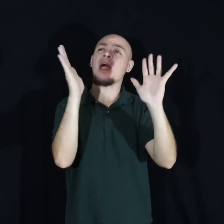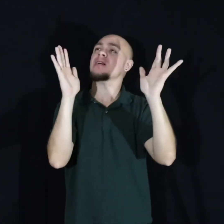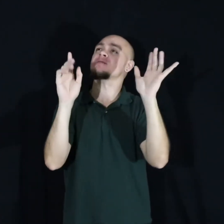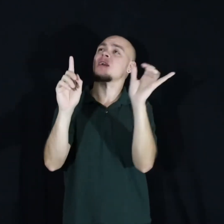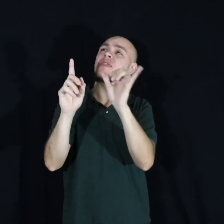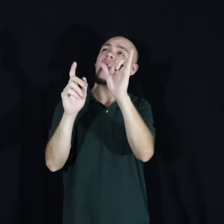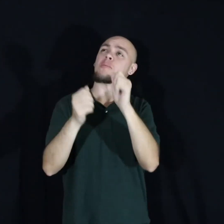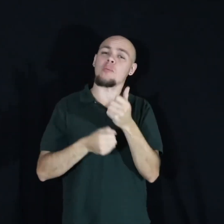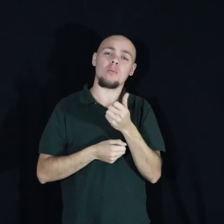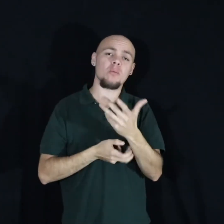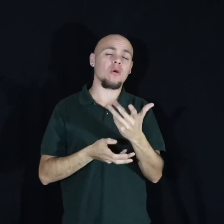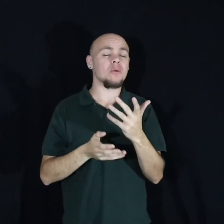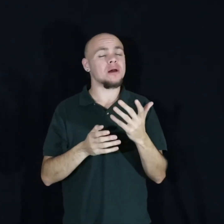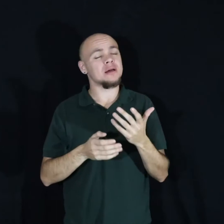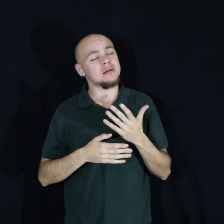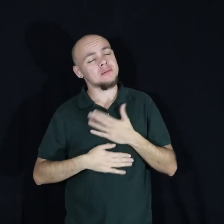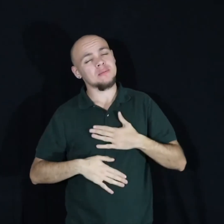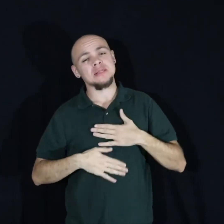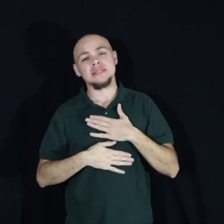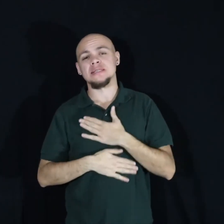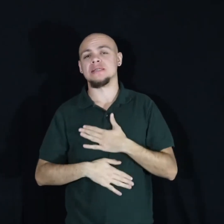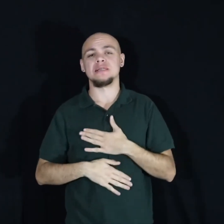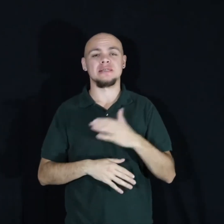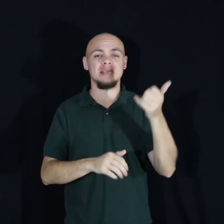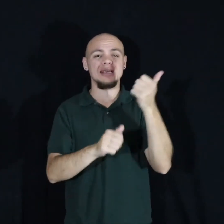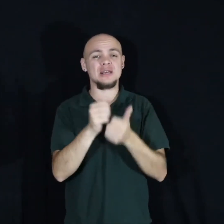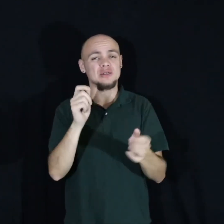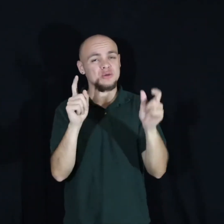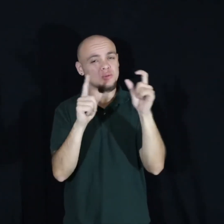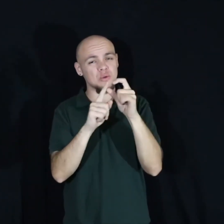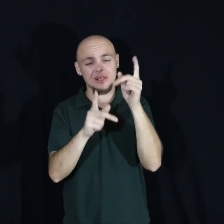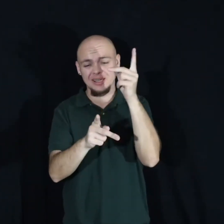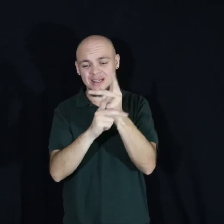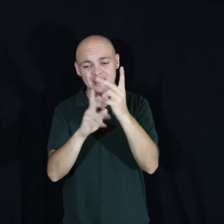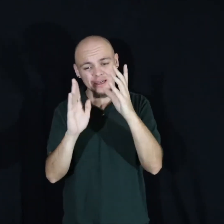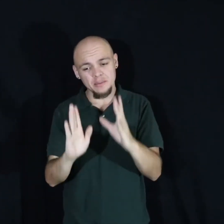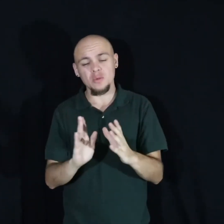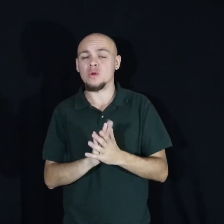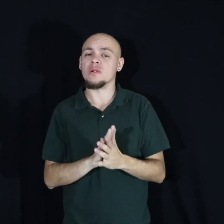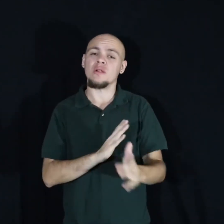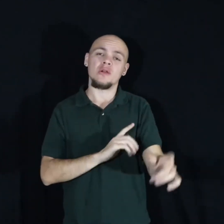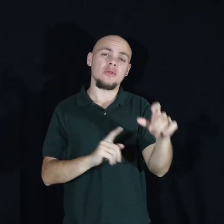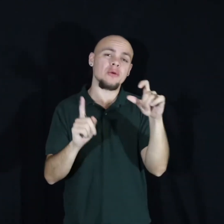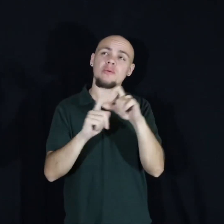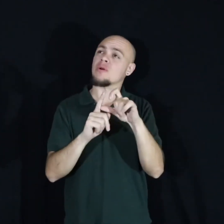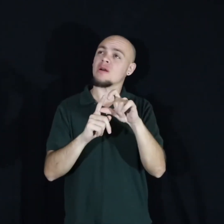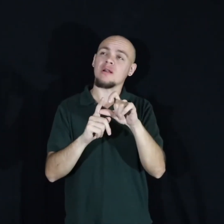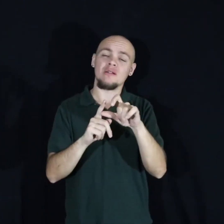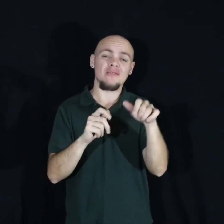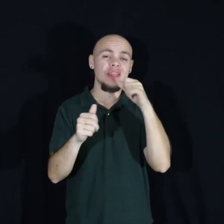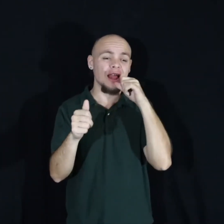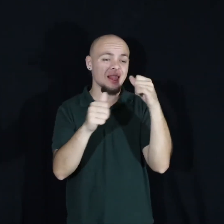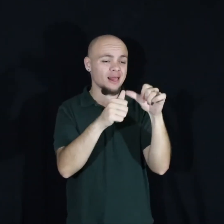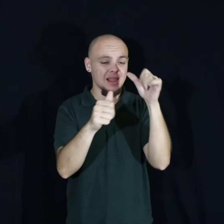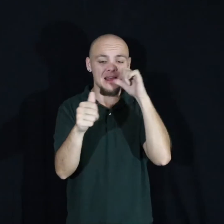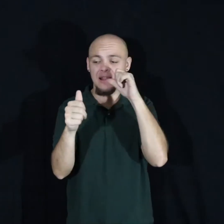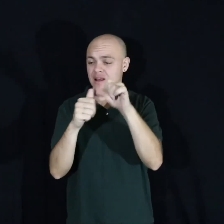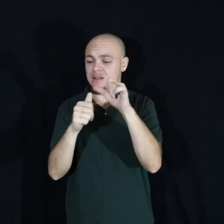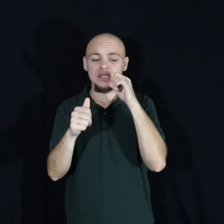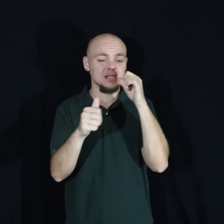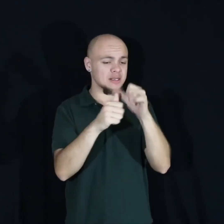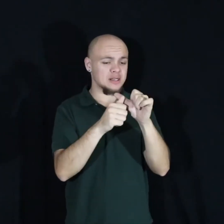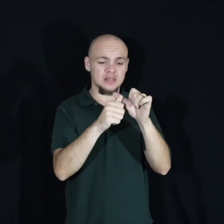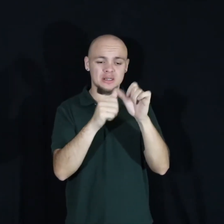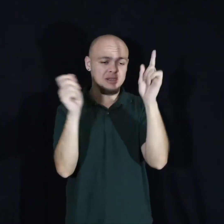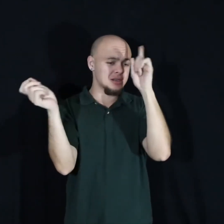poet, the keeper of every word, the one who pulled the letters from his armory of imagery and laid